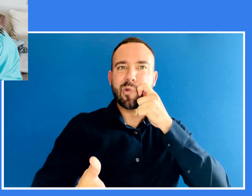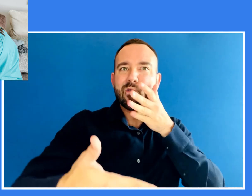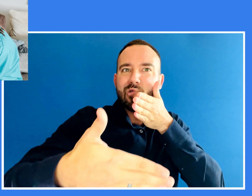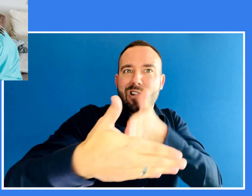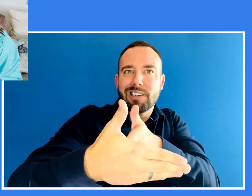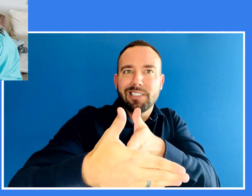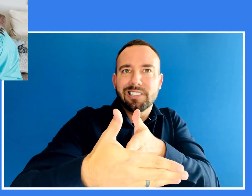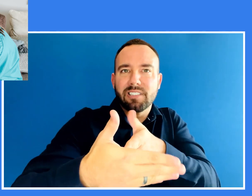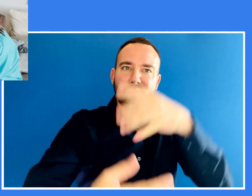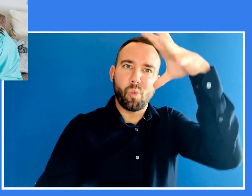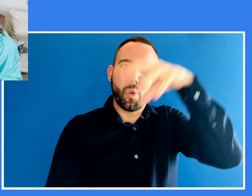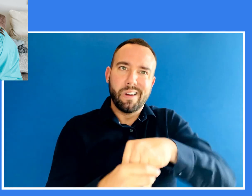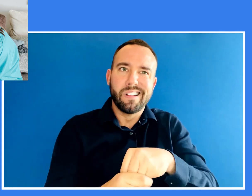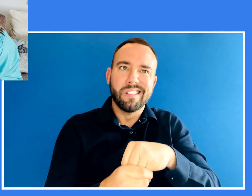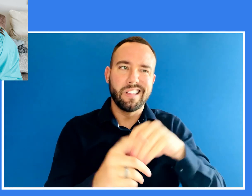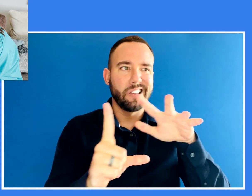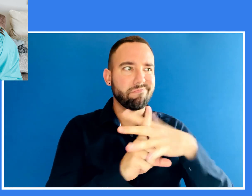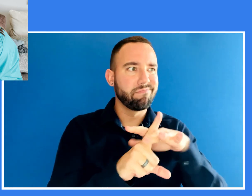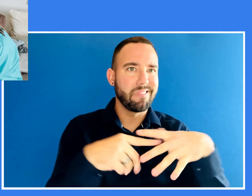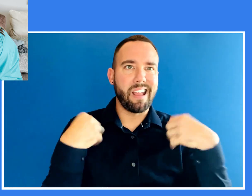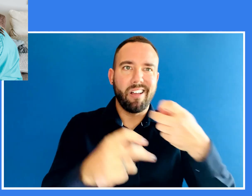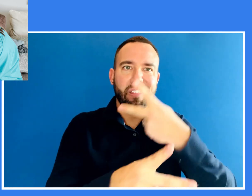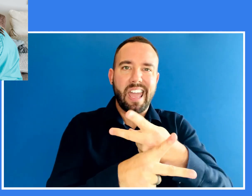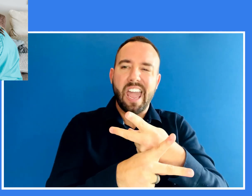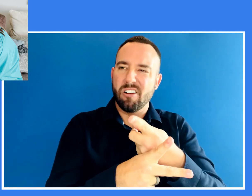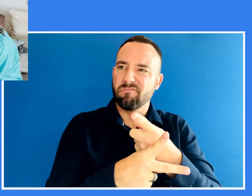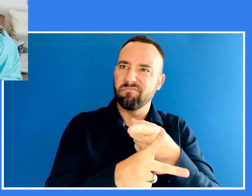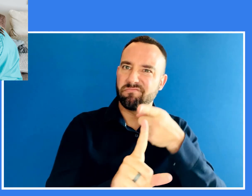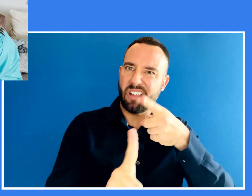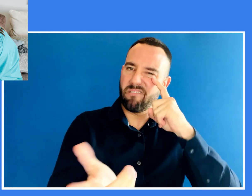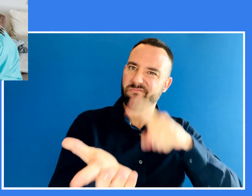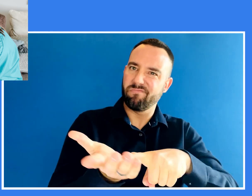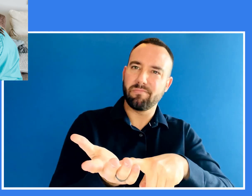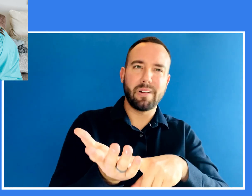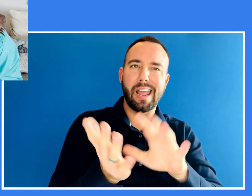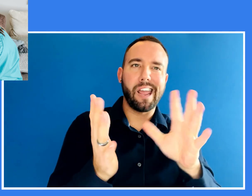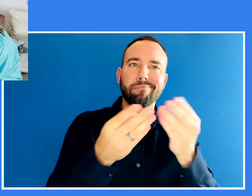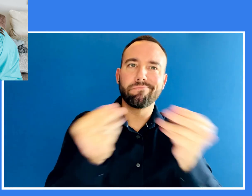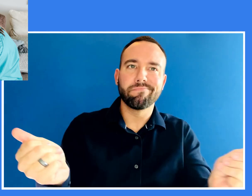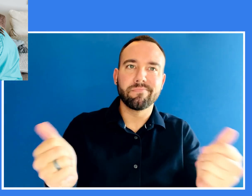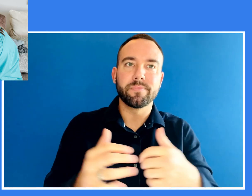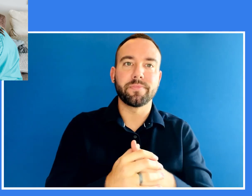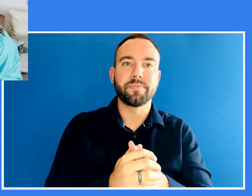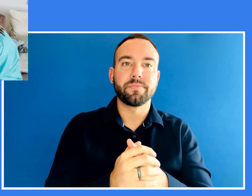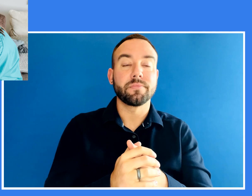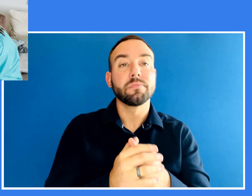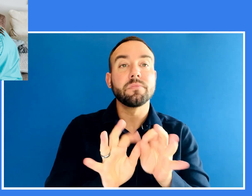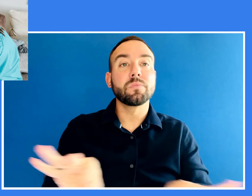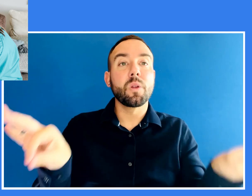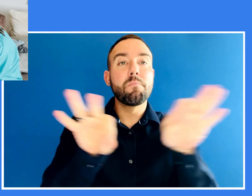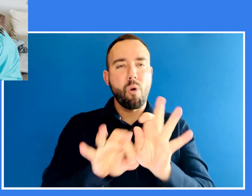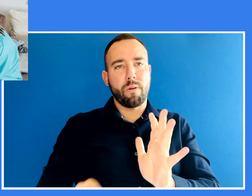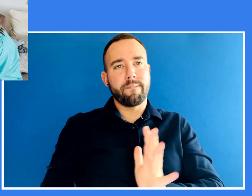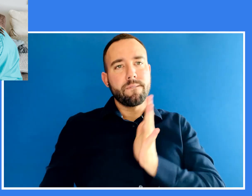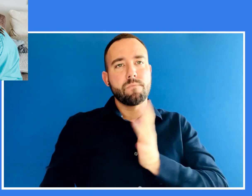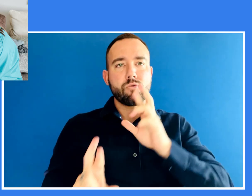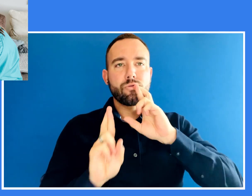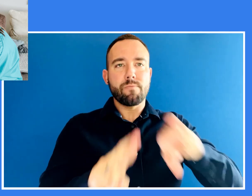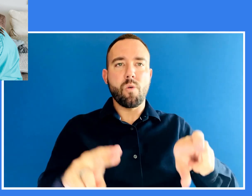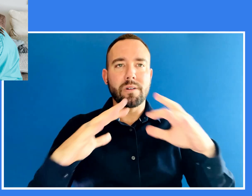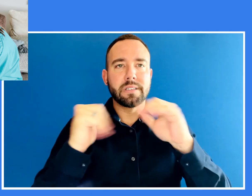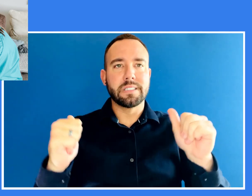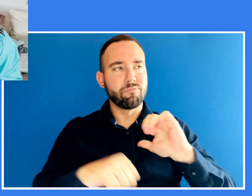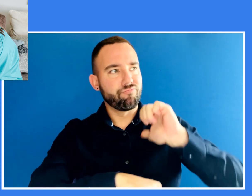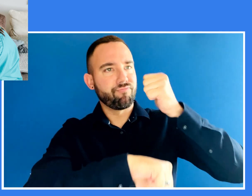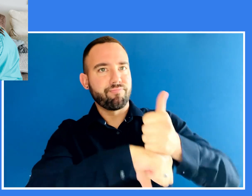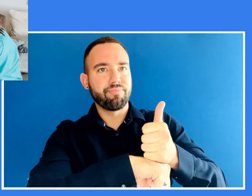in the health care setting and taking steps to combat it. Health care institutions can develop formal reporting systems to document and